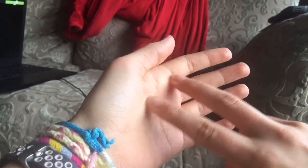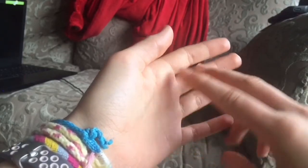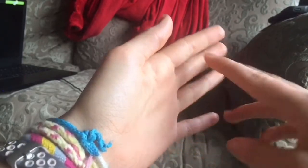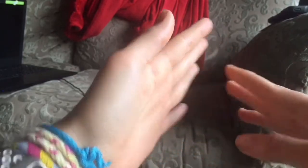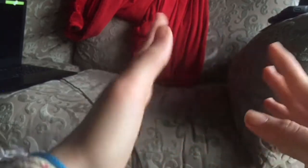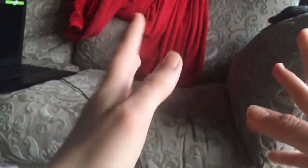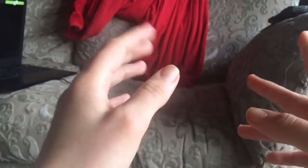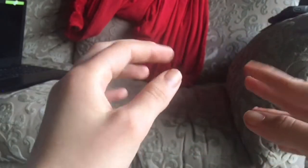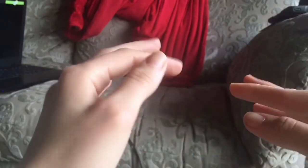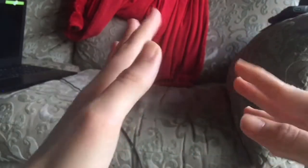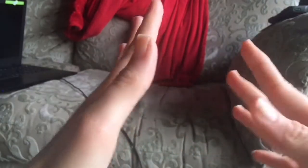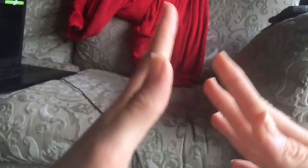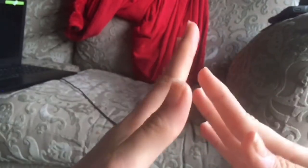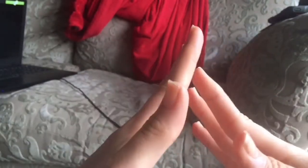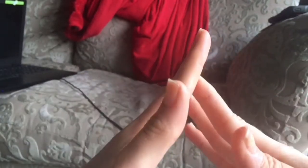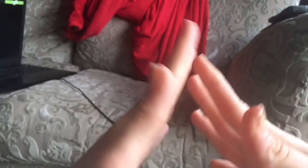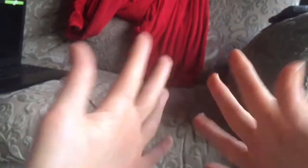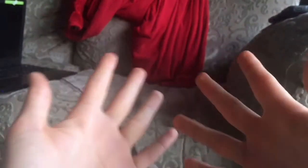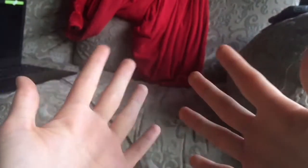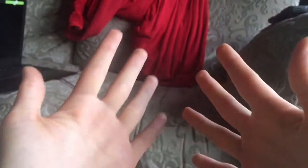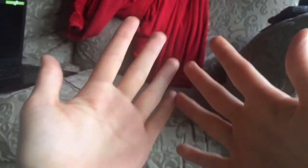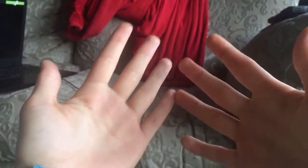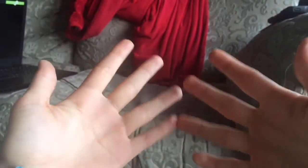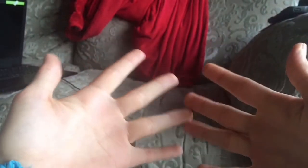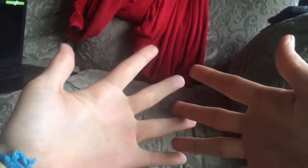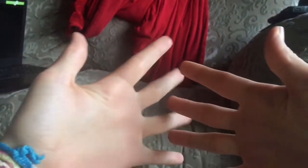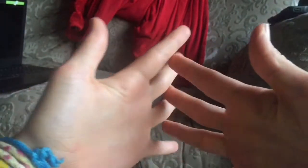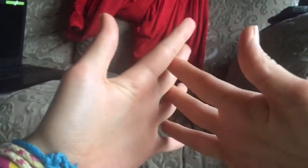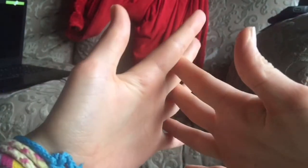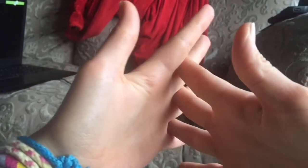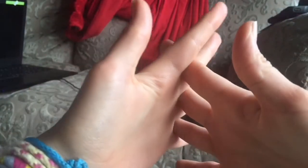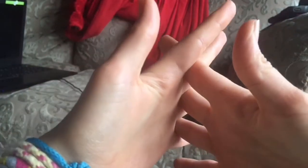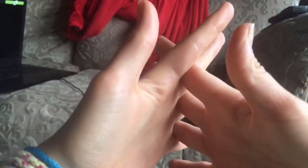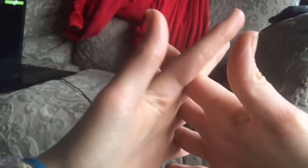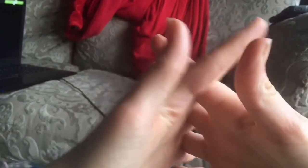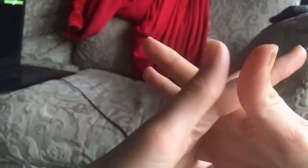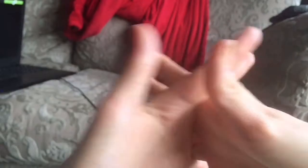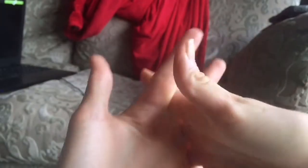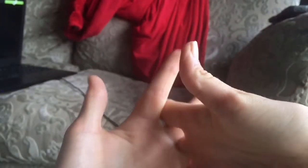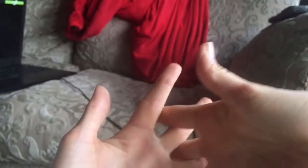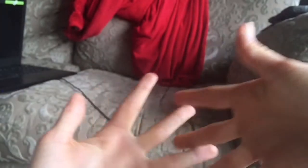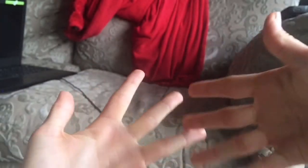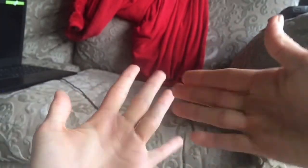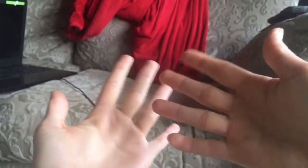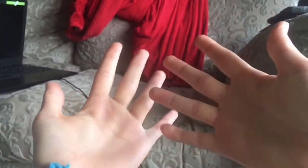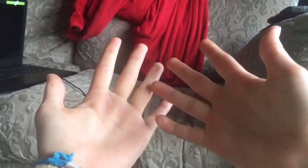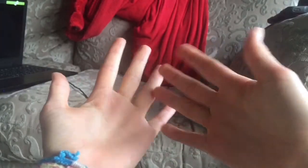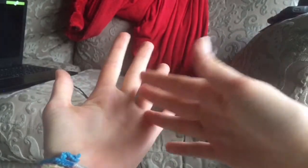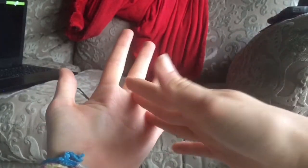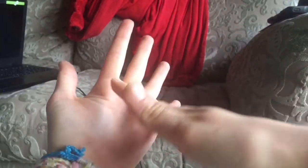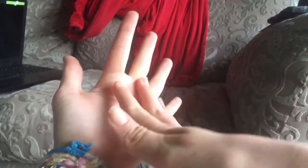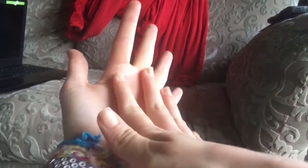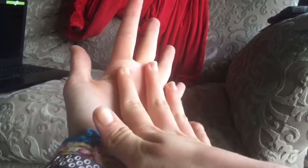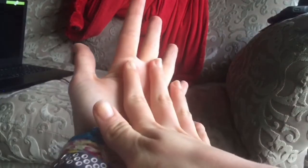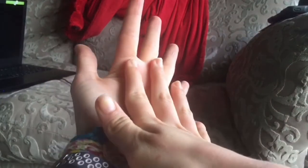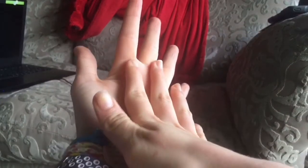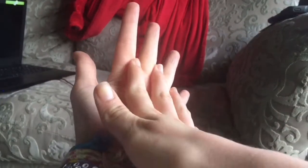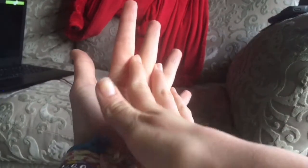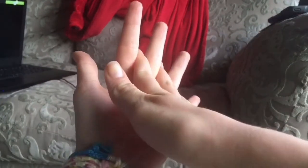And then we're going to do W, which is what we're going to do is we're going to interlock our fingers. So we're going to slide our right hand through